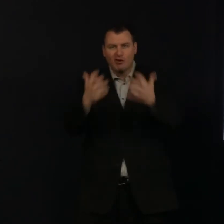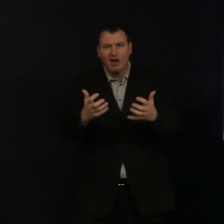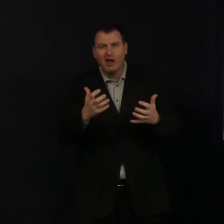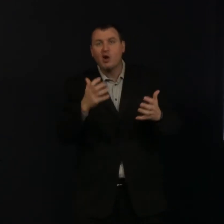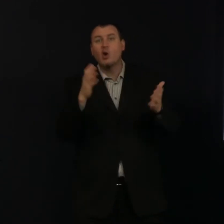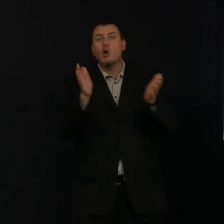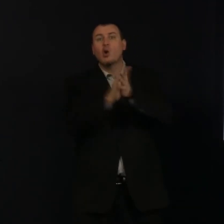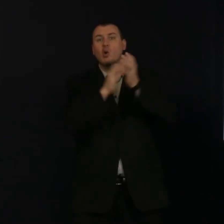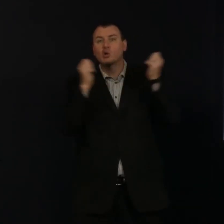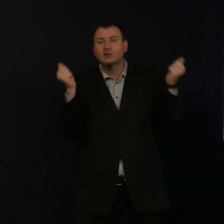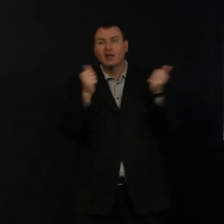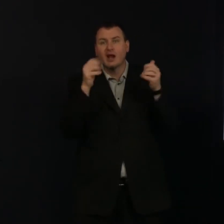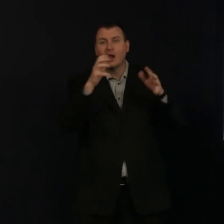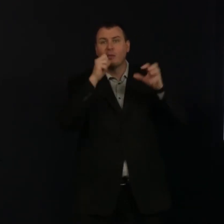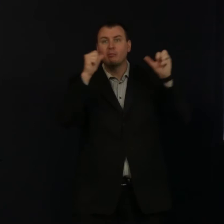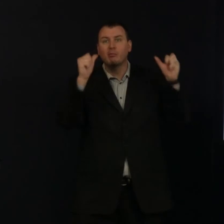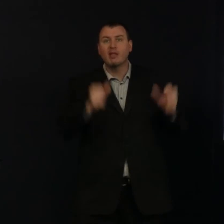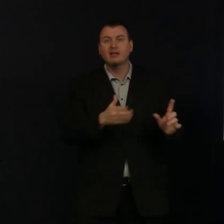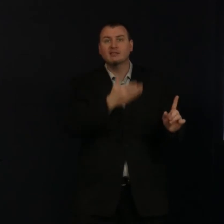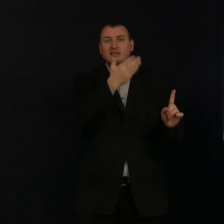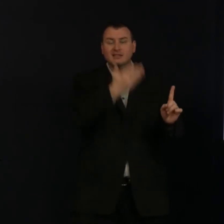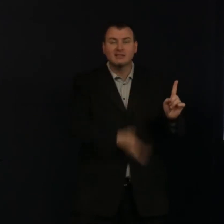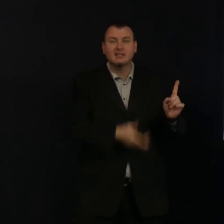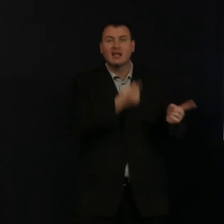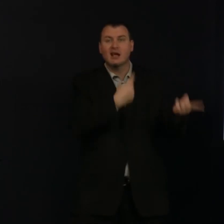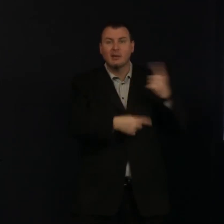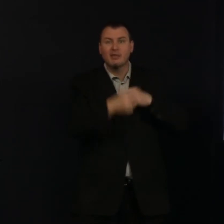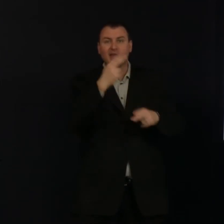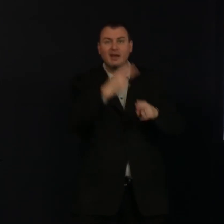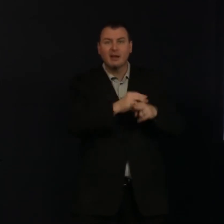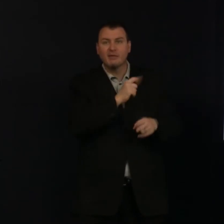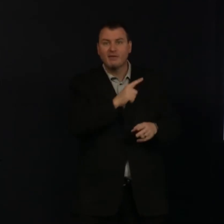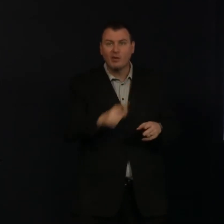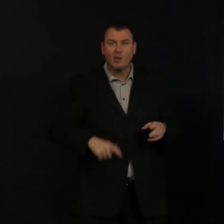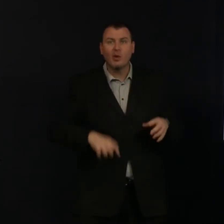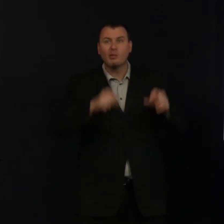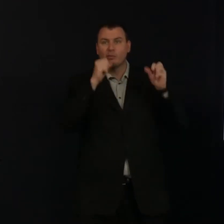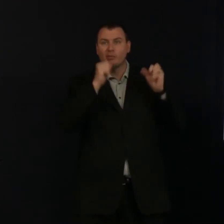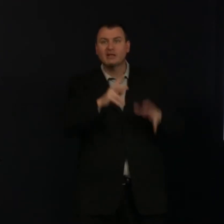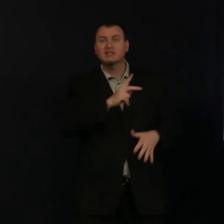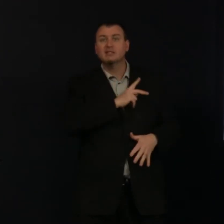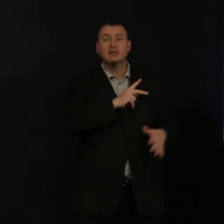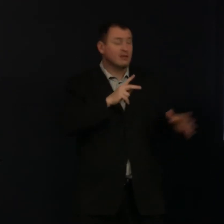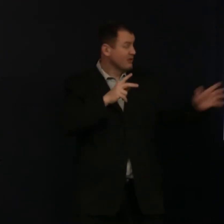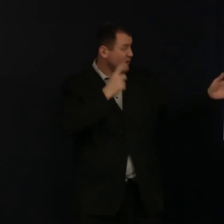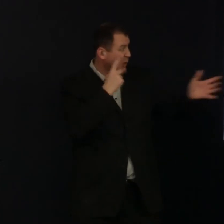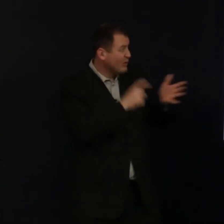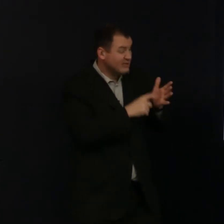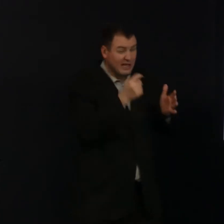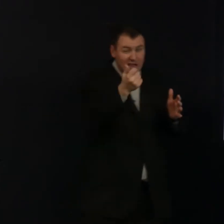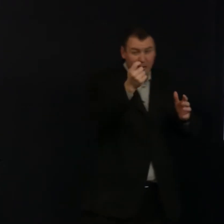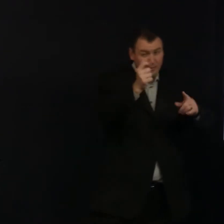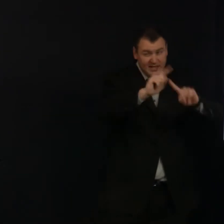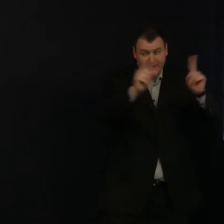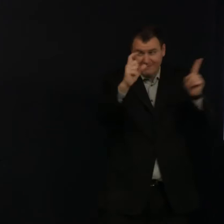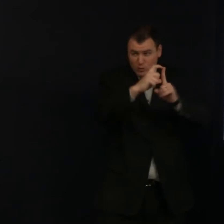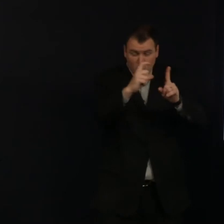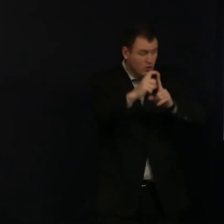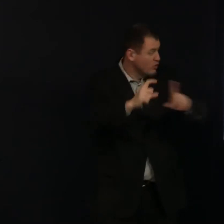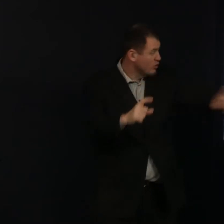and strawed them in the way. And they that went before and they that followed cried, saying, Hosanna. Look here,